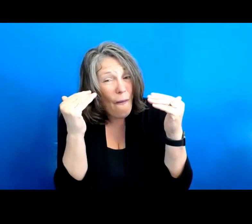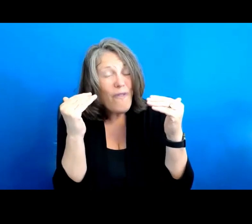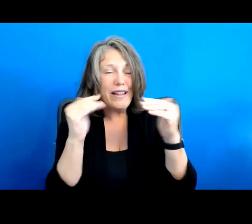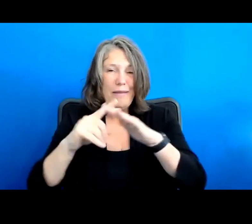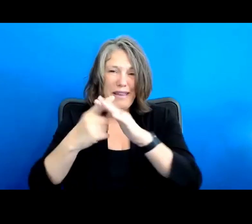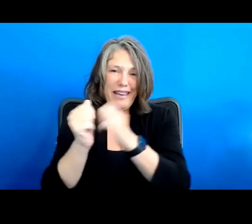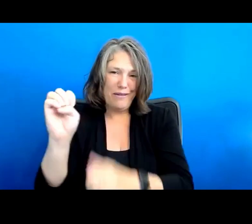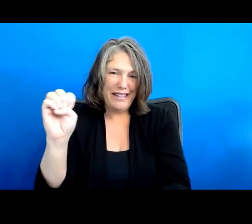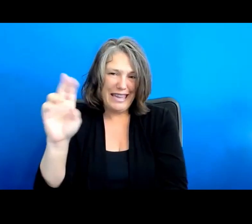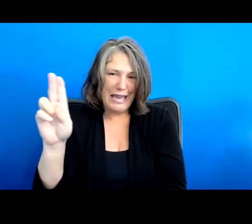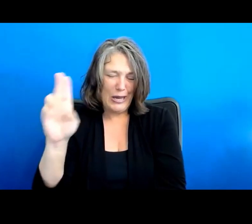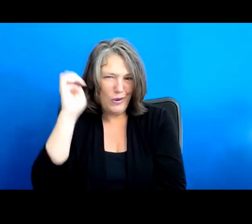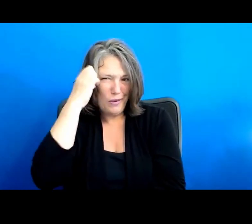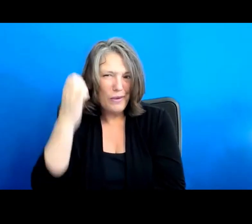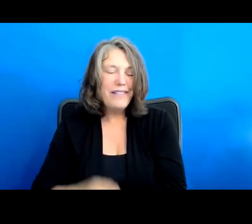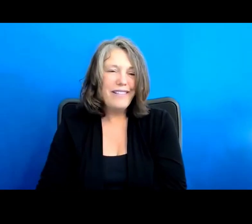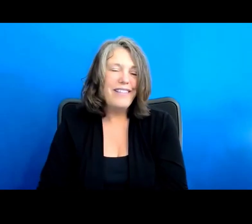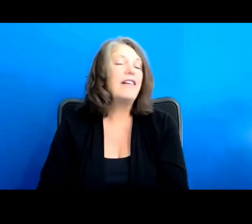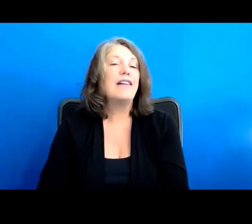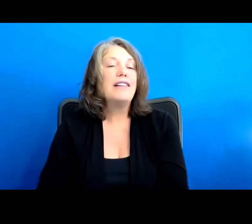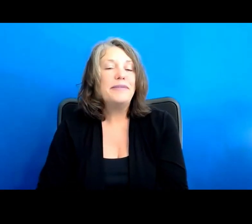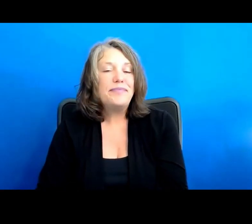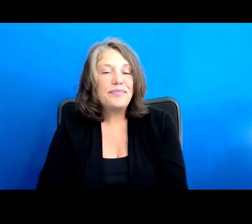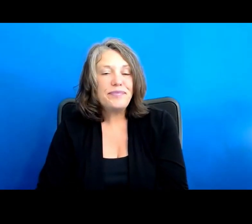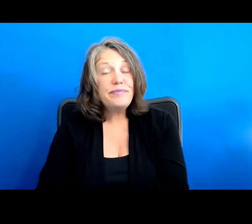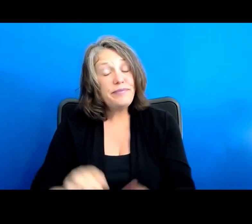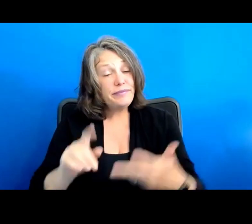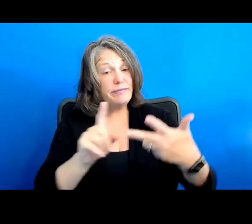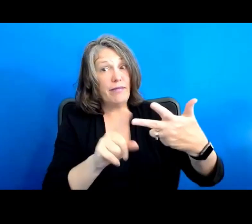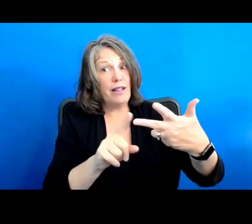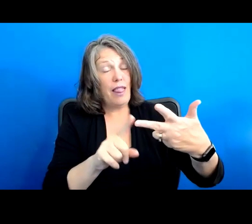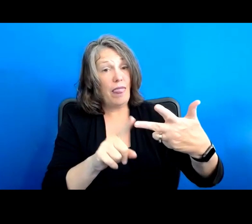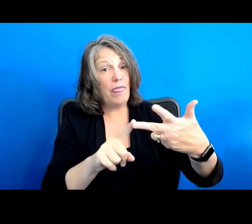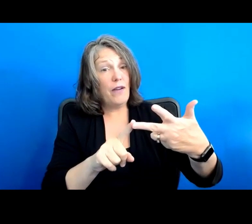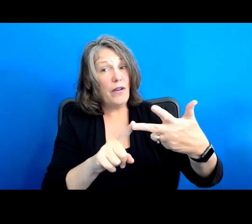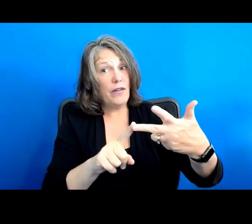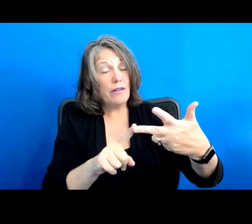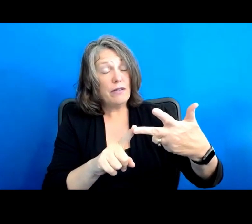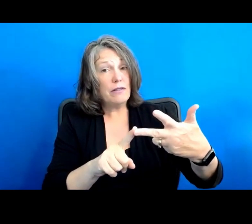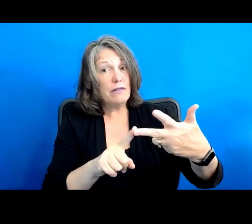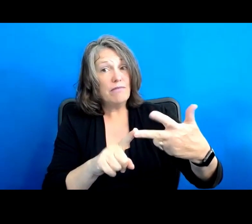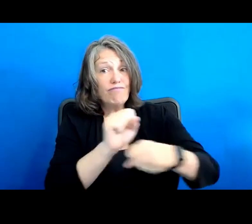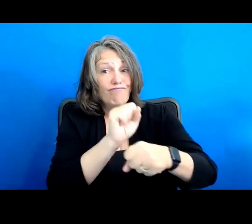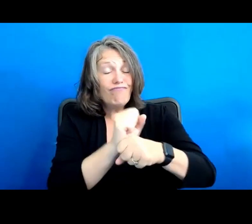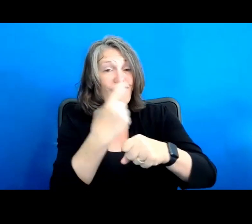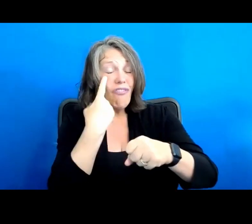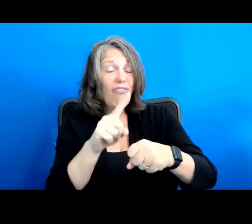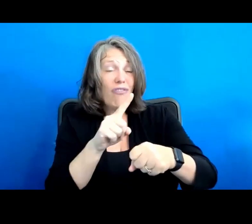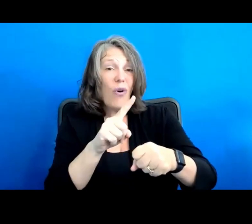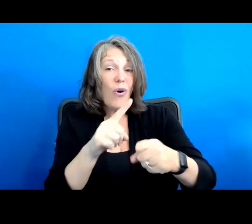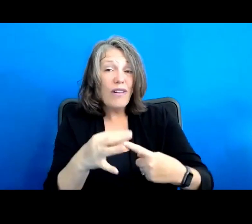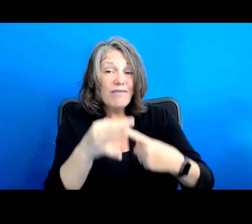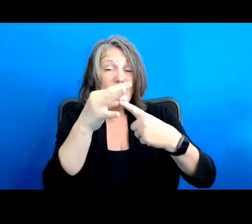Union. The third main task of a special rapporteur is something that's very,